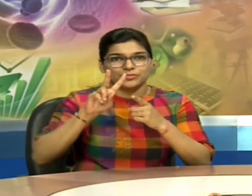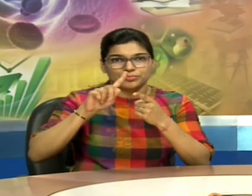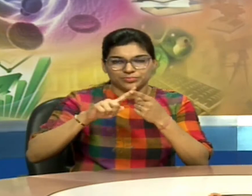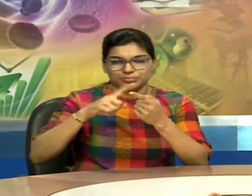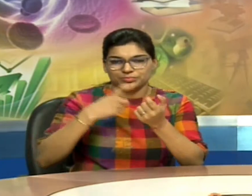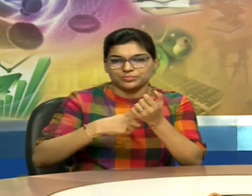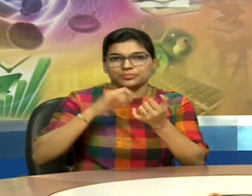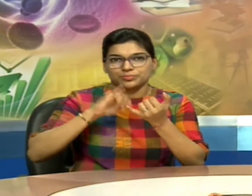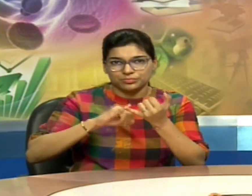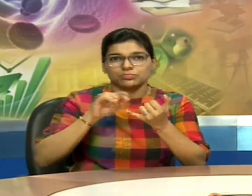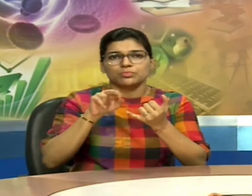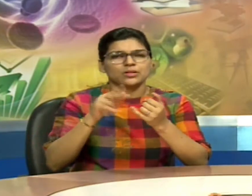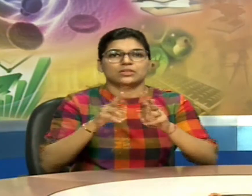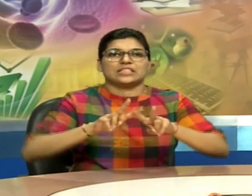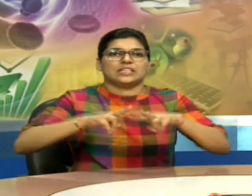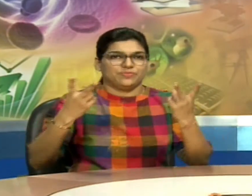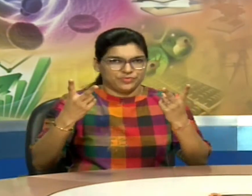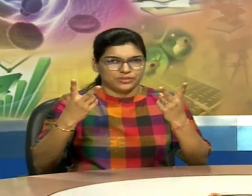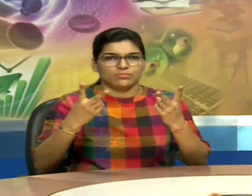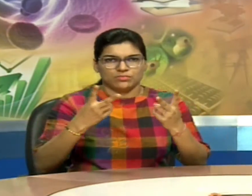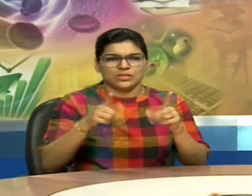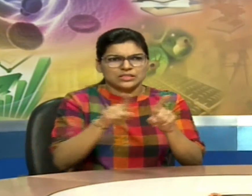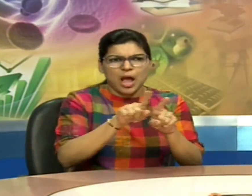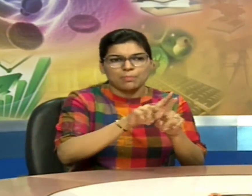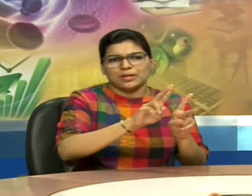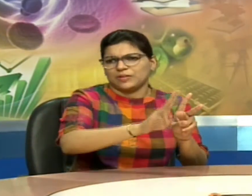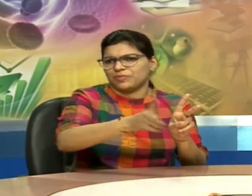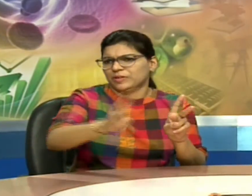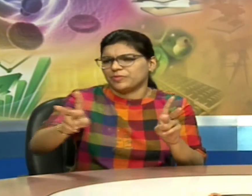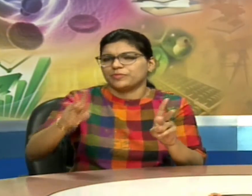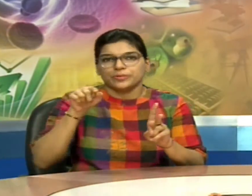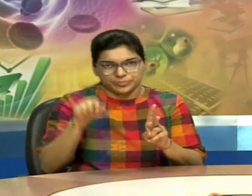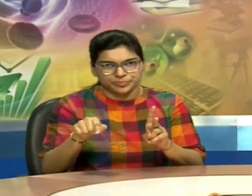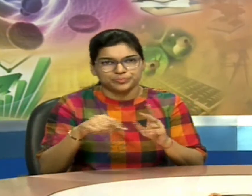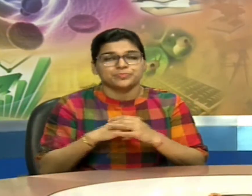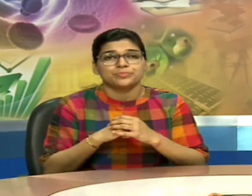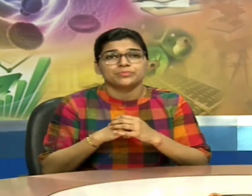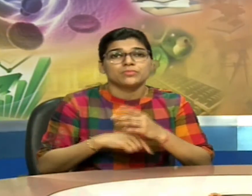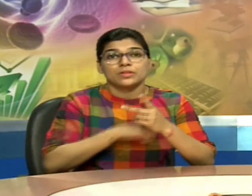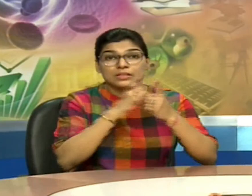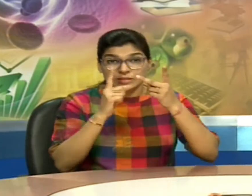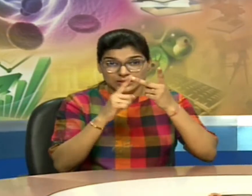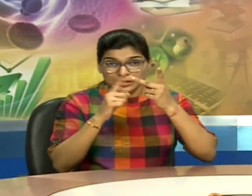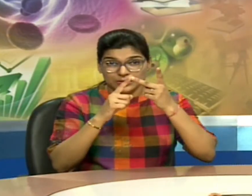The first word which you can see on the screen is diverse. It means different.